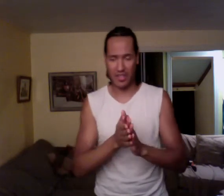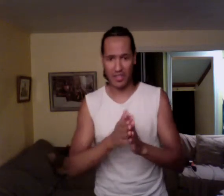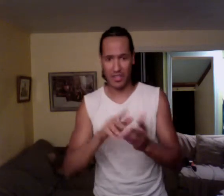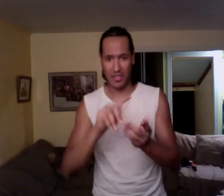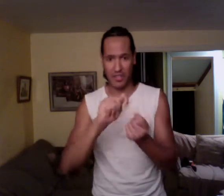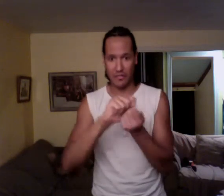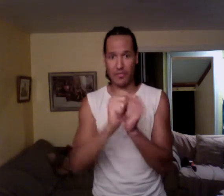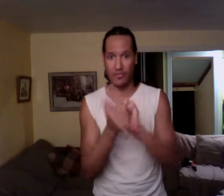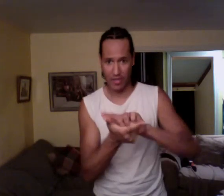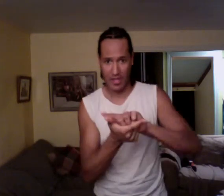complicated than I thought.